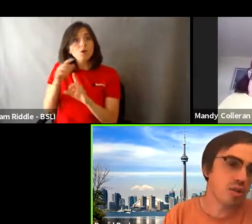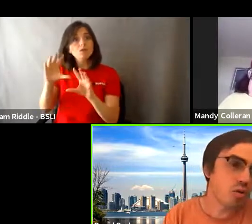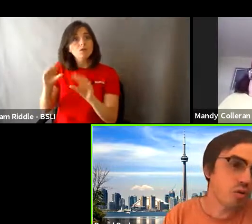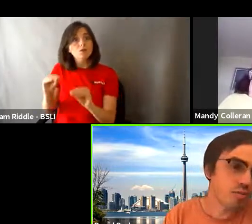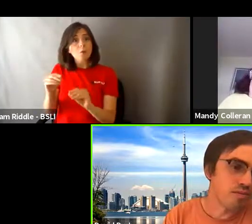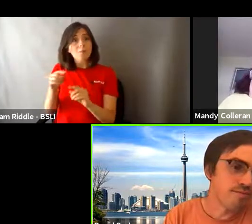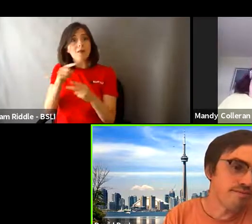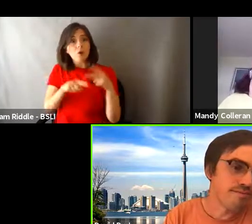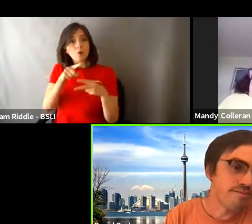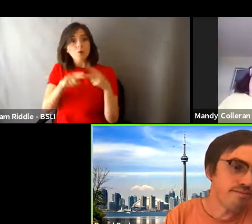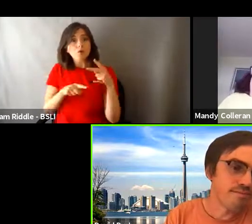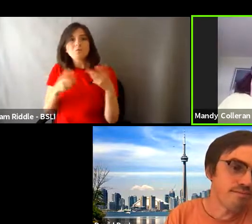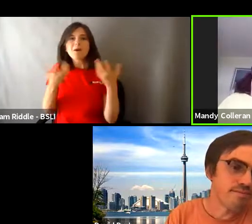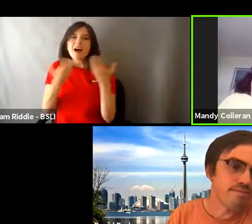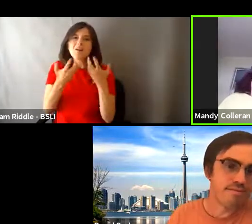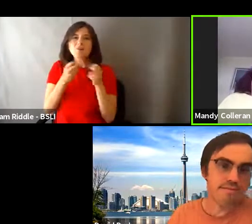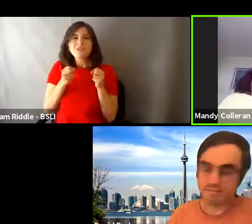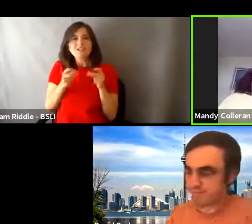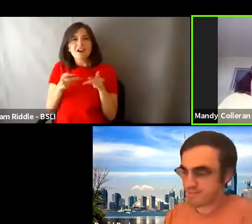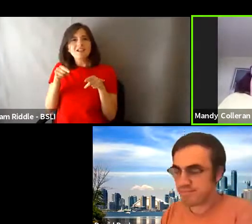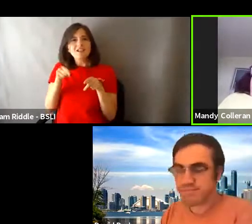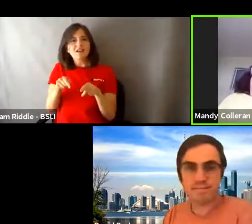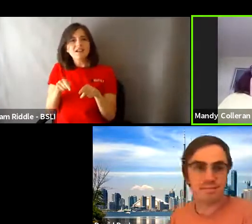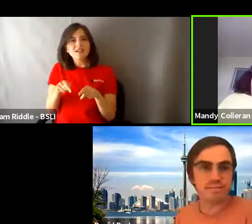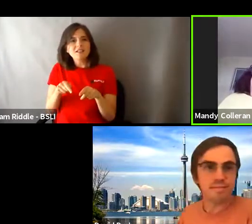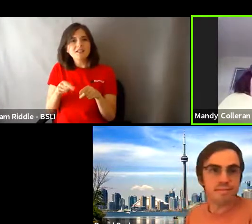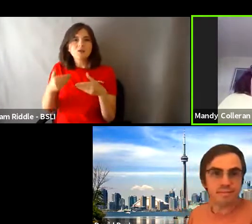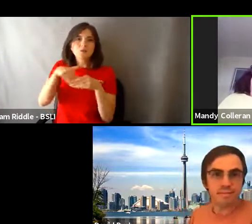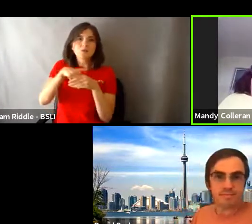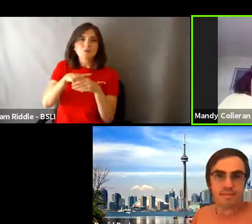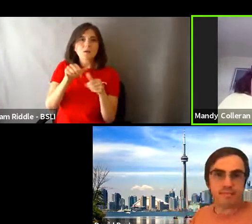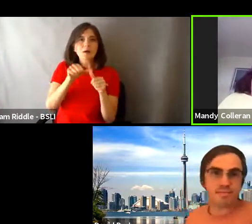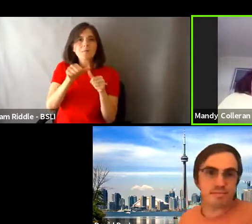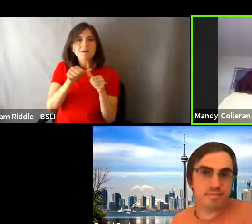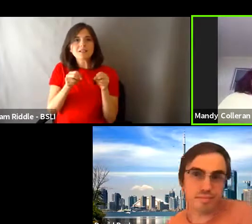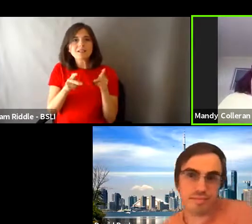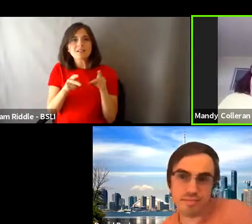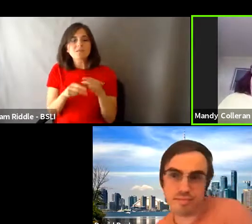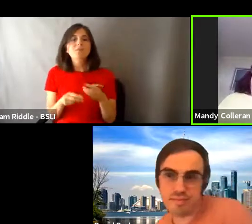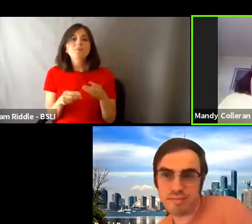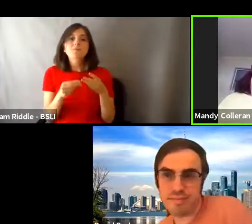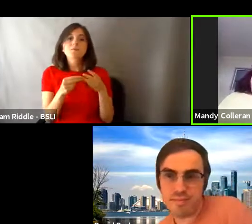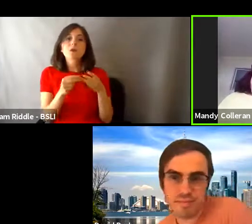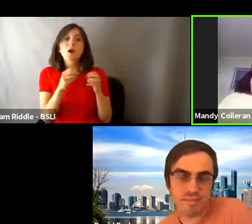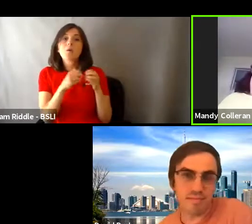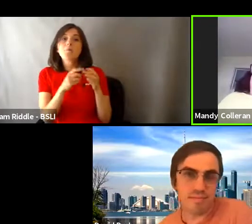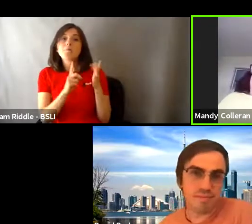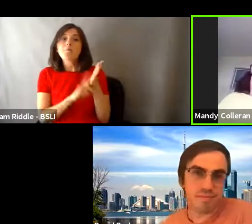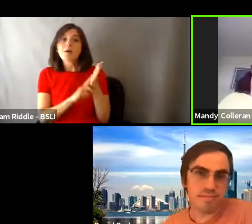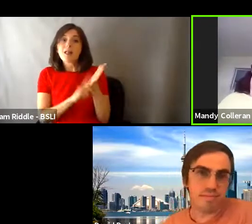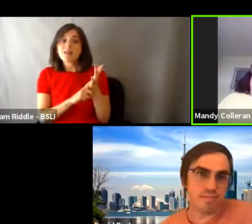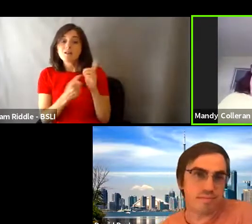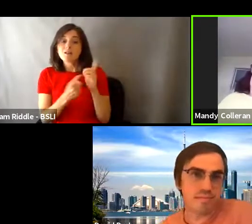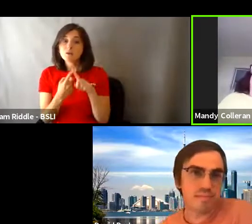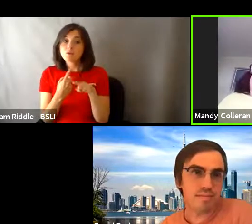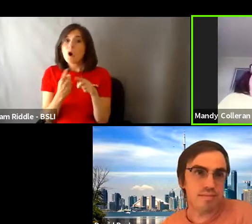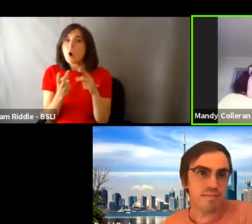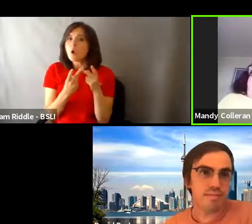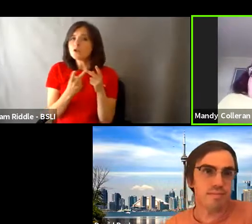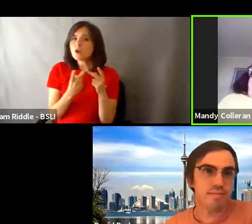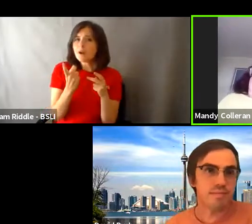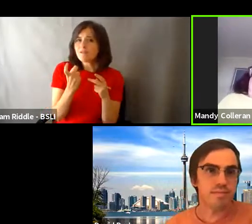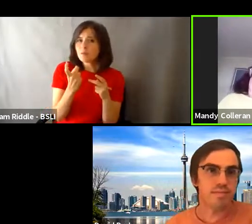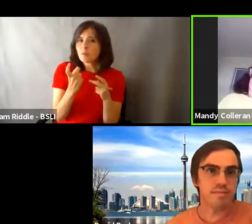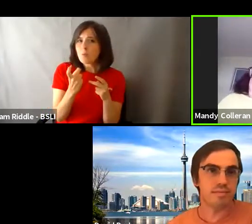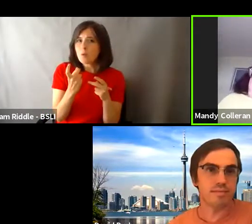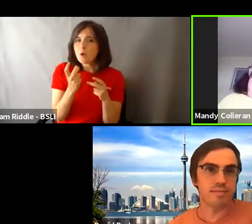accomplishing the goal. Thank you. Bill, would you like to come in on that briefly? So I've got one other question before we go to Mark, who's going to